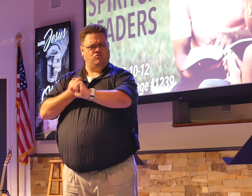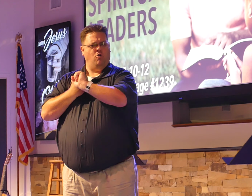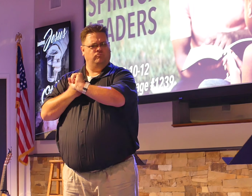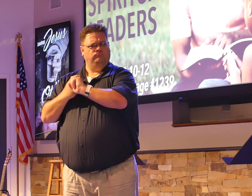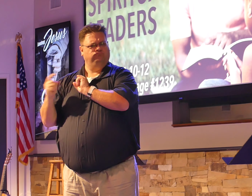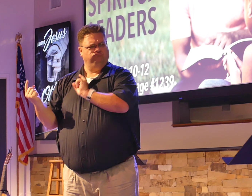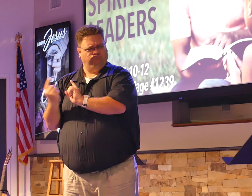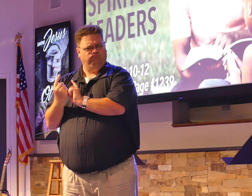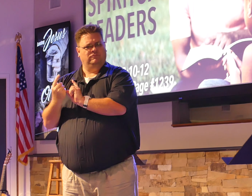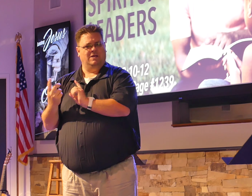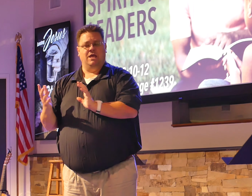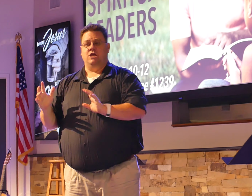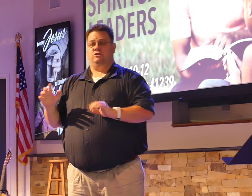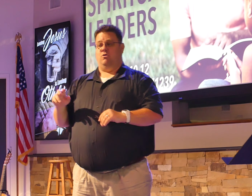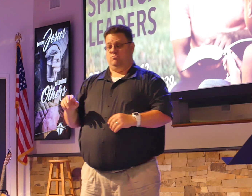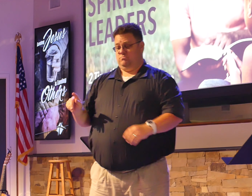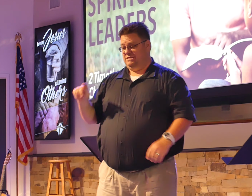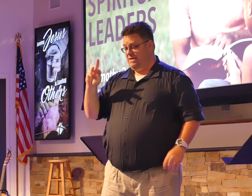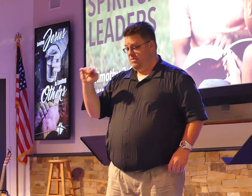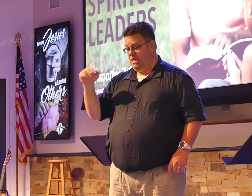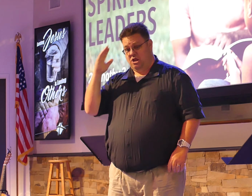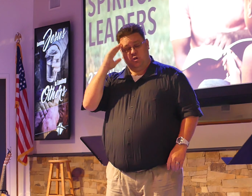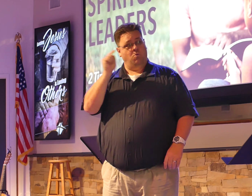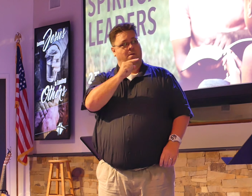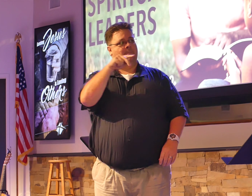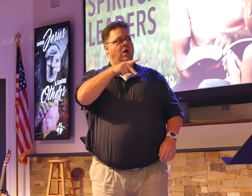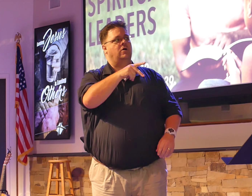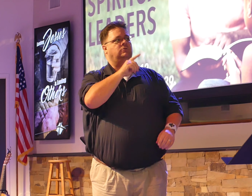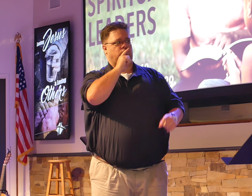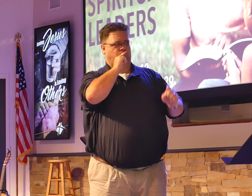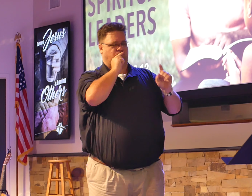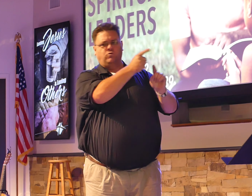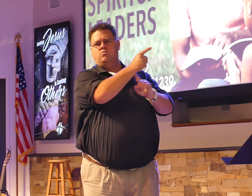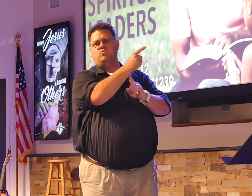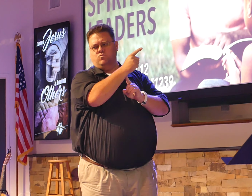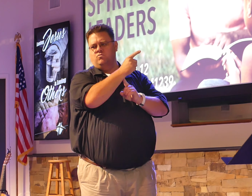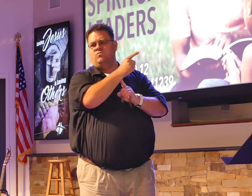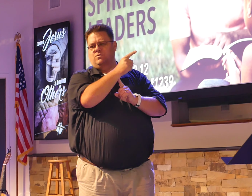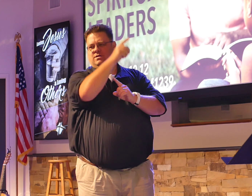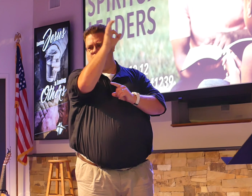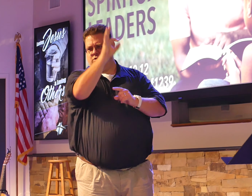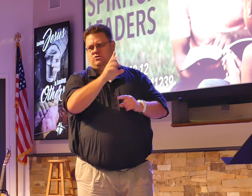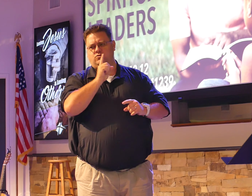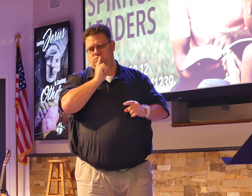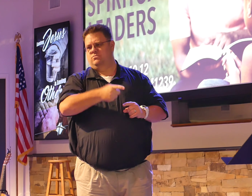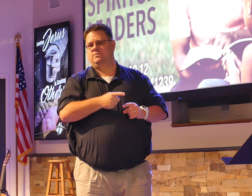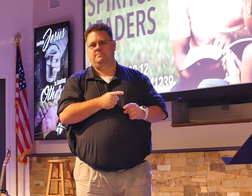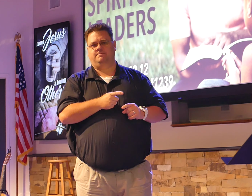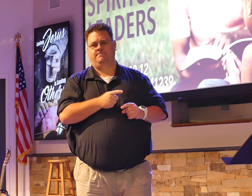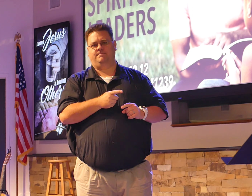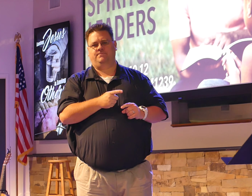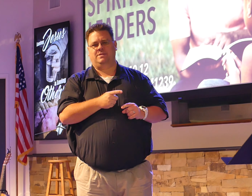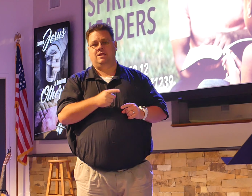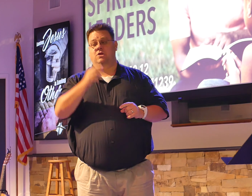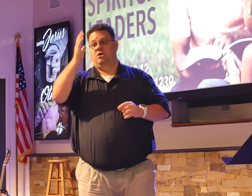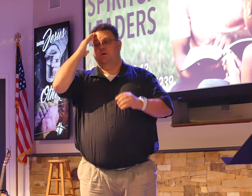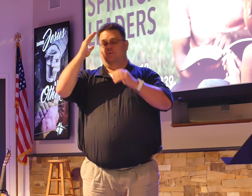was the real deal. He knew he was genuine. And, you know, it's really easy to get